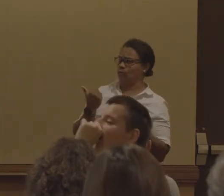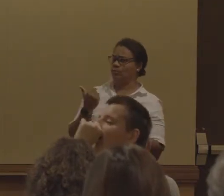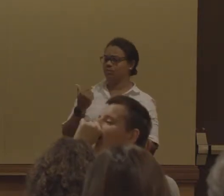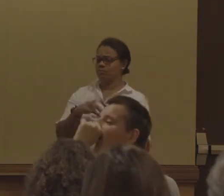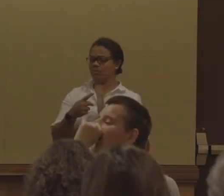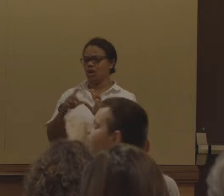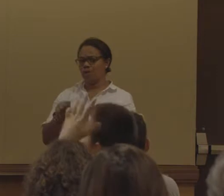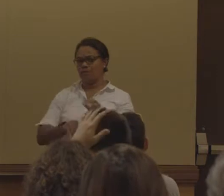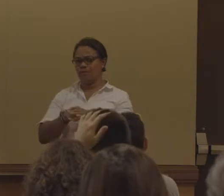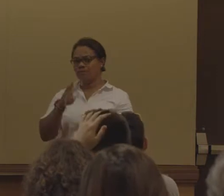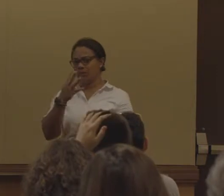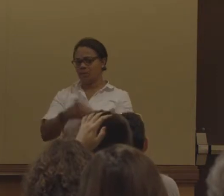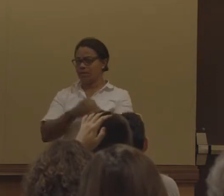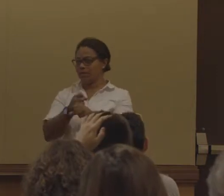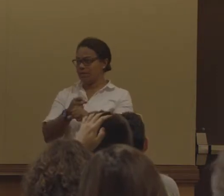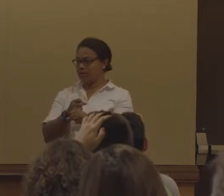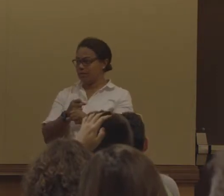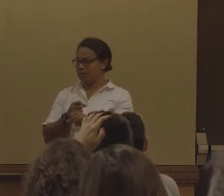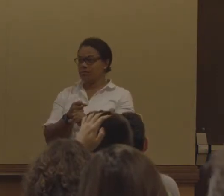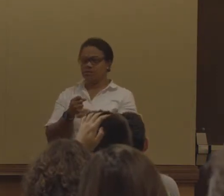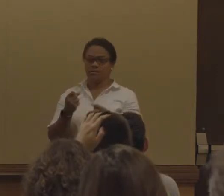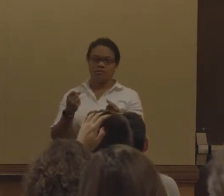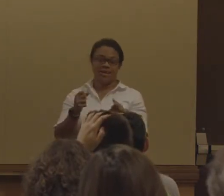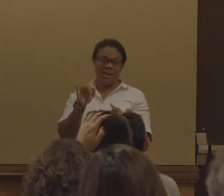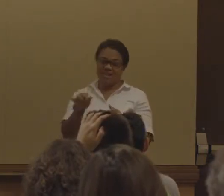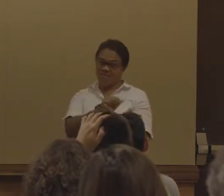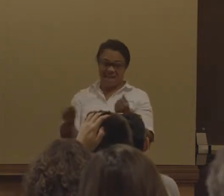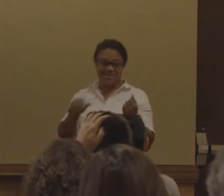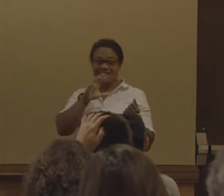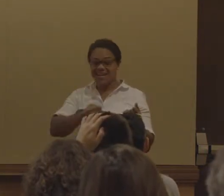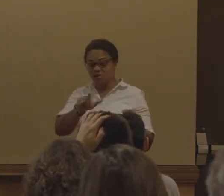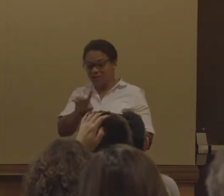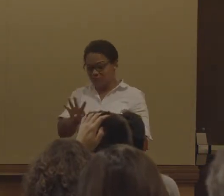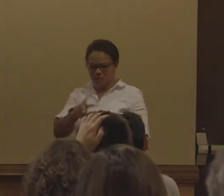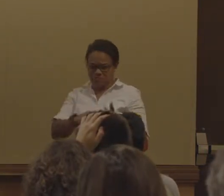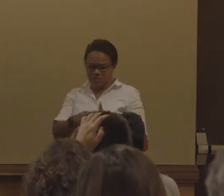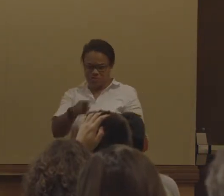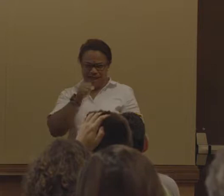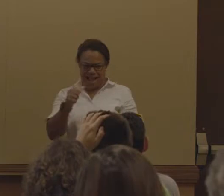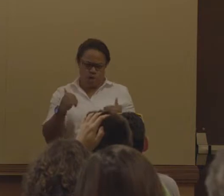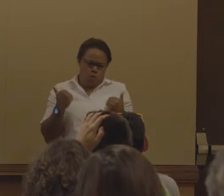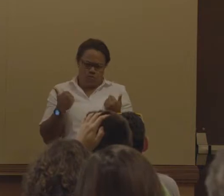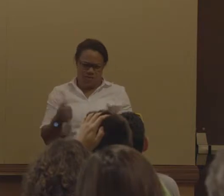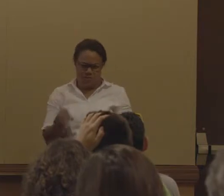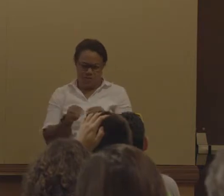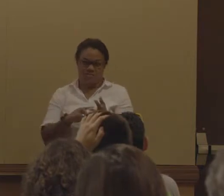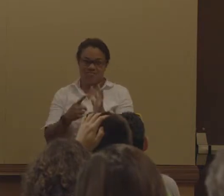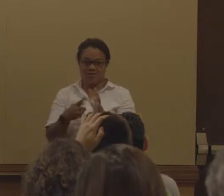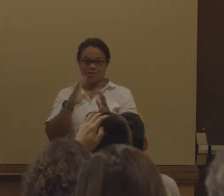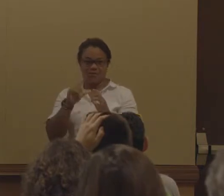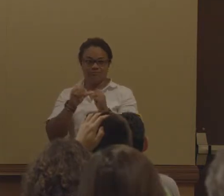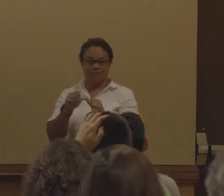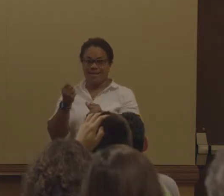years. If you're If- beyond, yeah, if you're beyond age 24, not considered a youth, then it's 18 months of follow-on. But